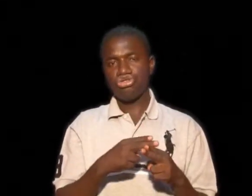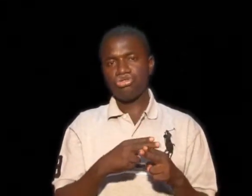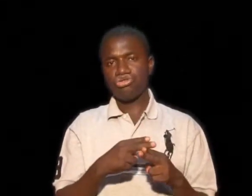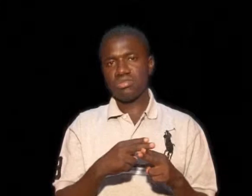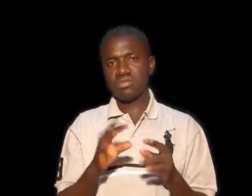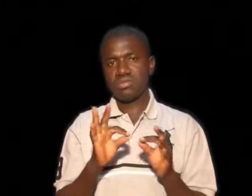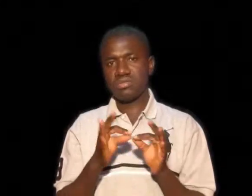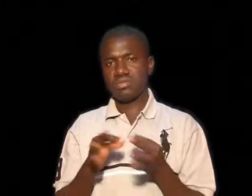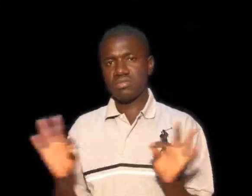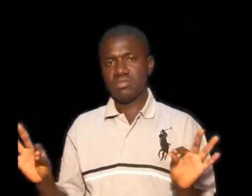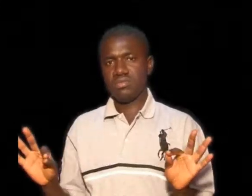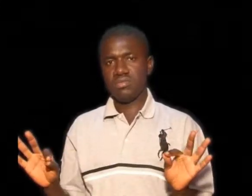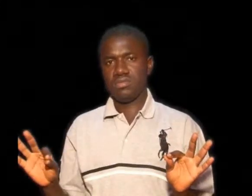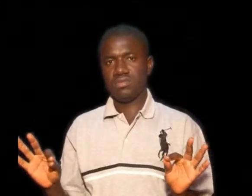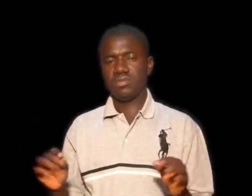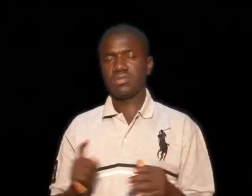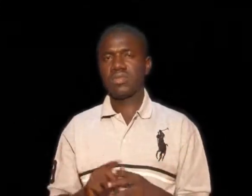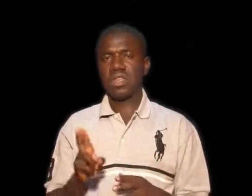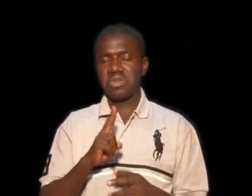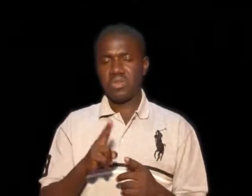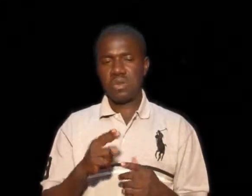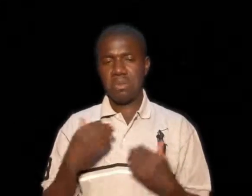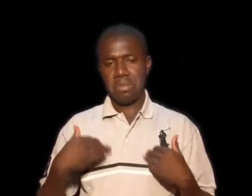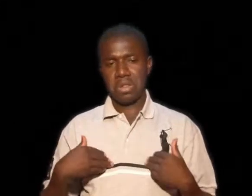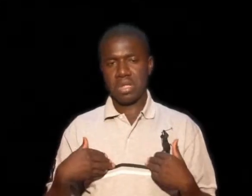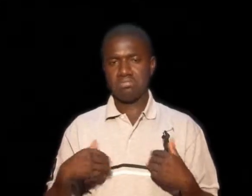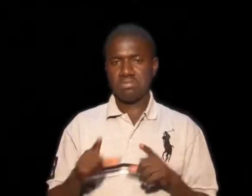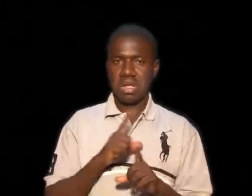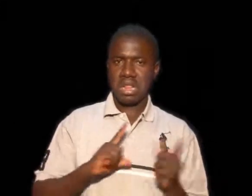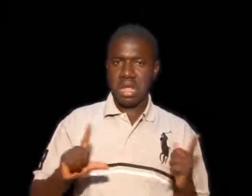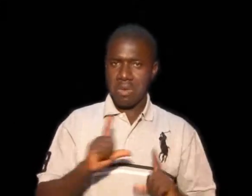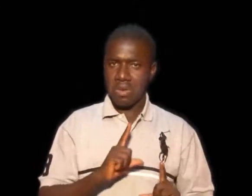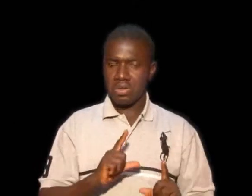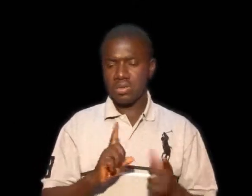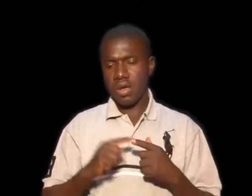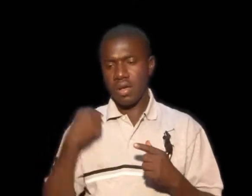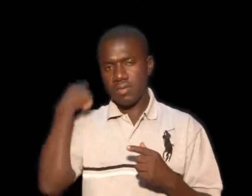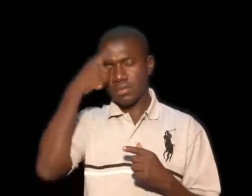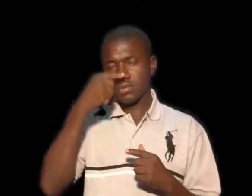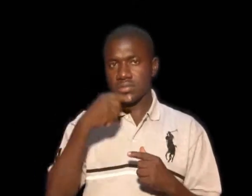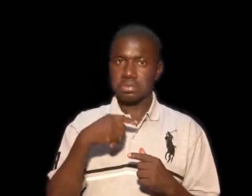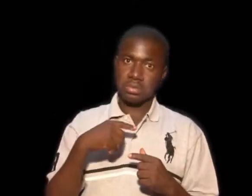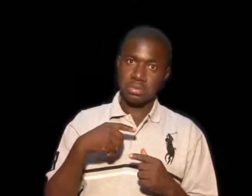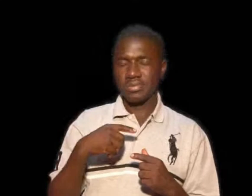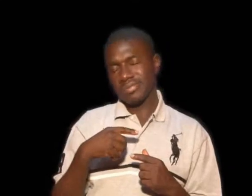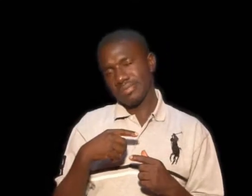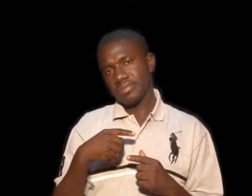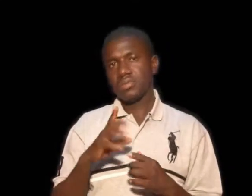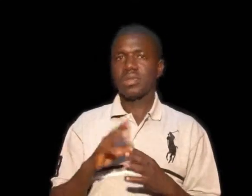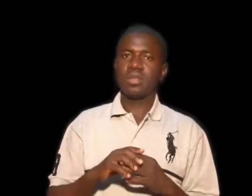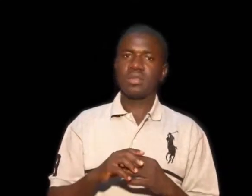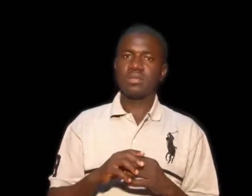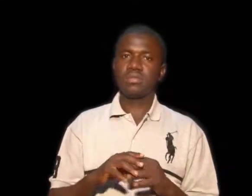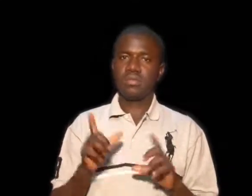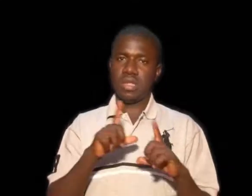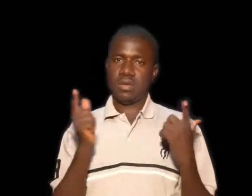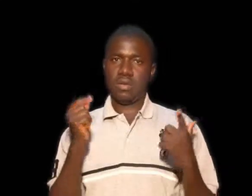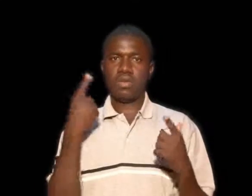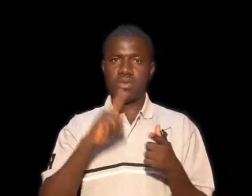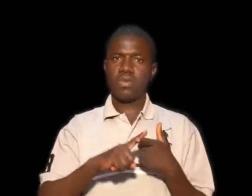Use short sentences. Use gestures, body language, and facial expressions to help get your message